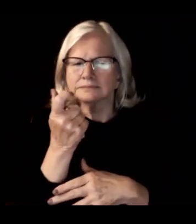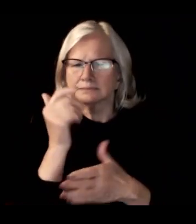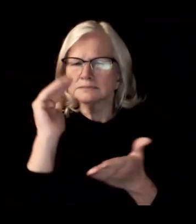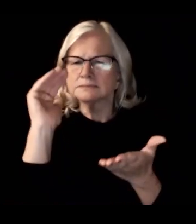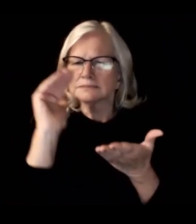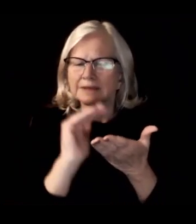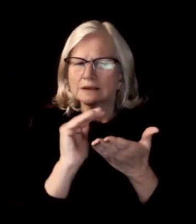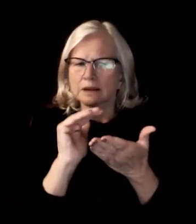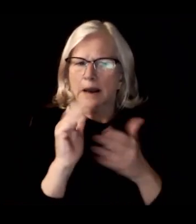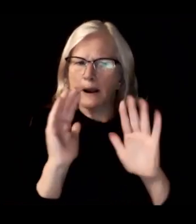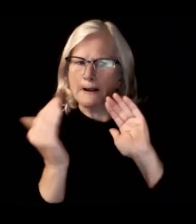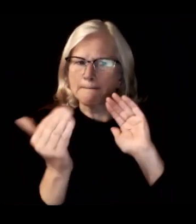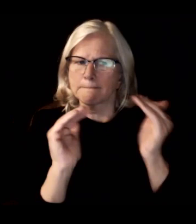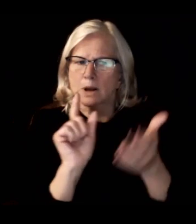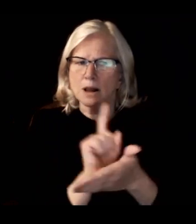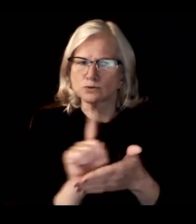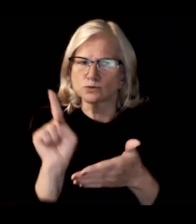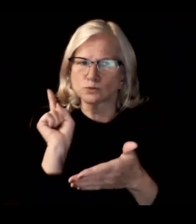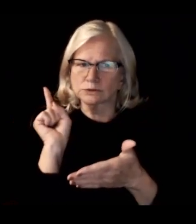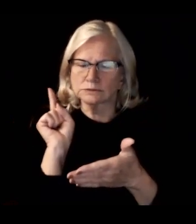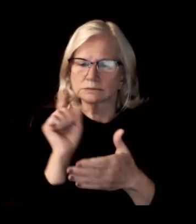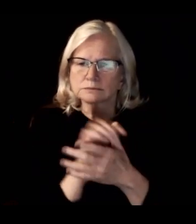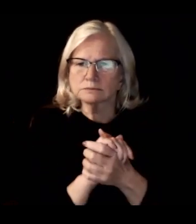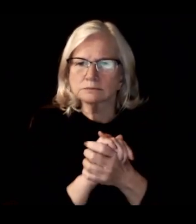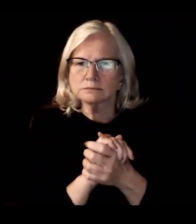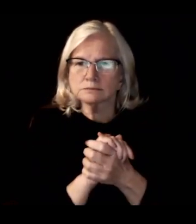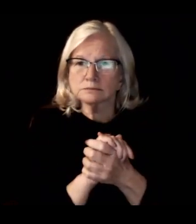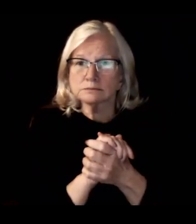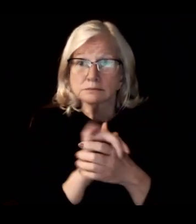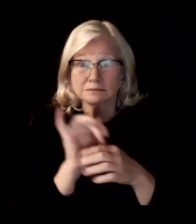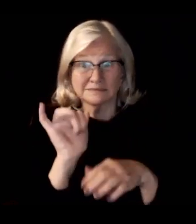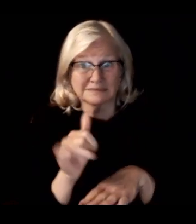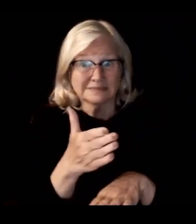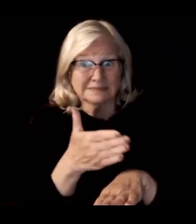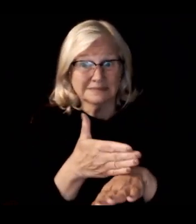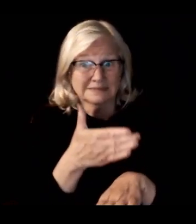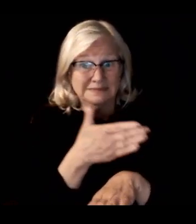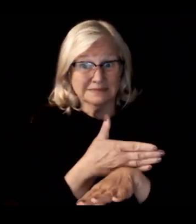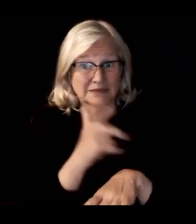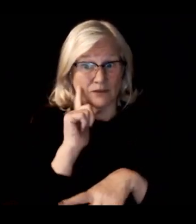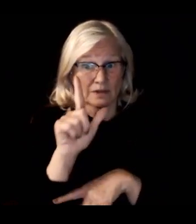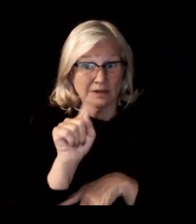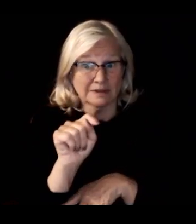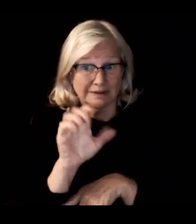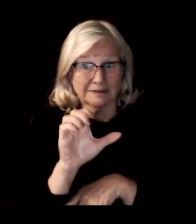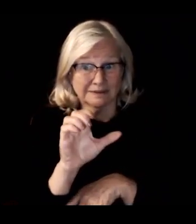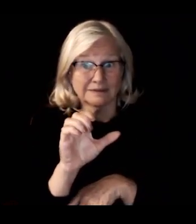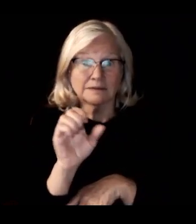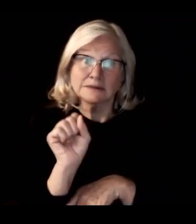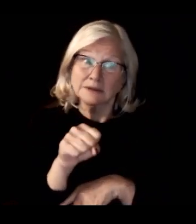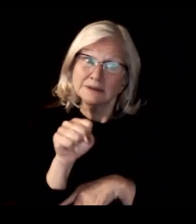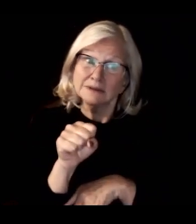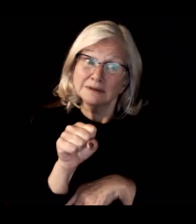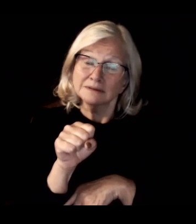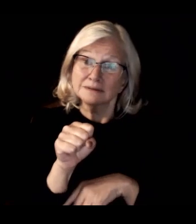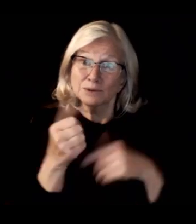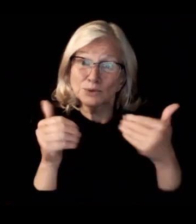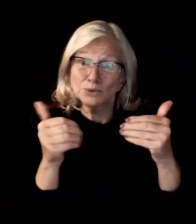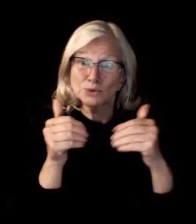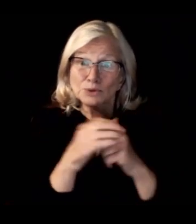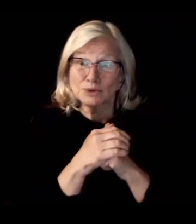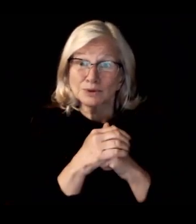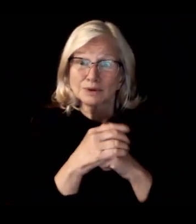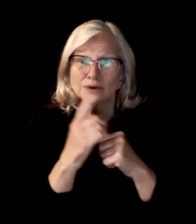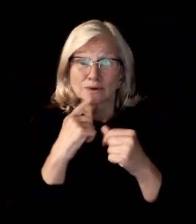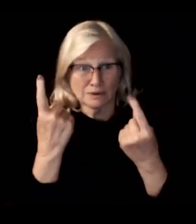The progress we've made in long-term care is real, but it is also fragile. And even the best run facility with the